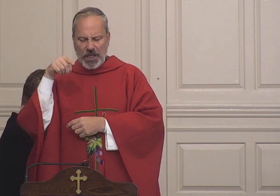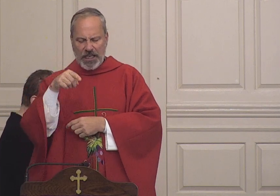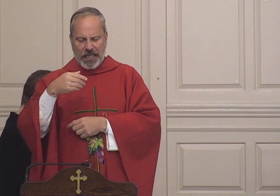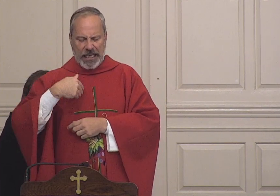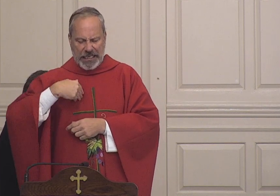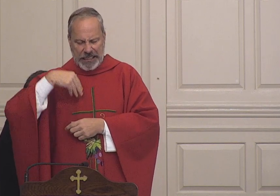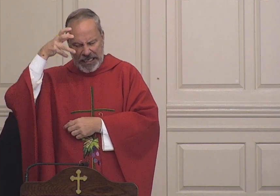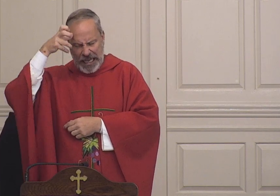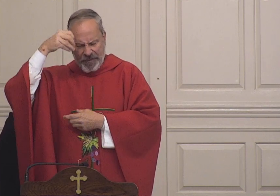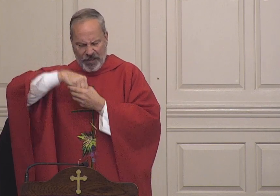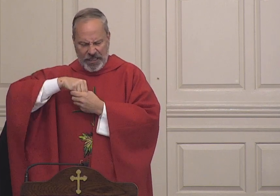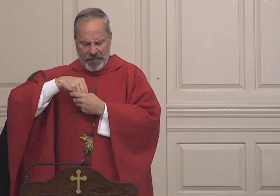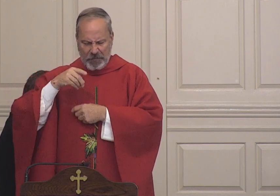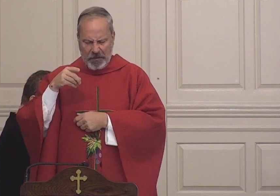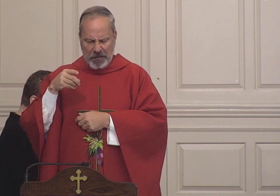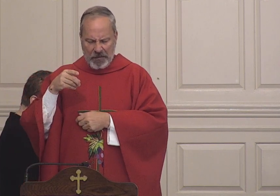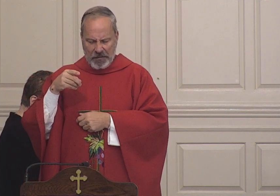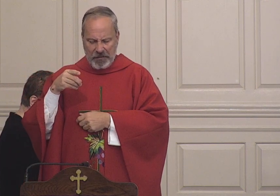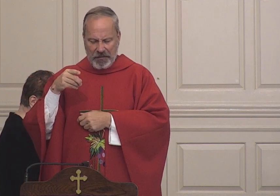demon.'